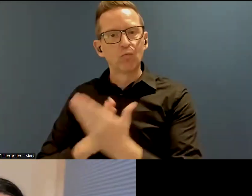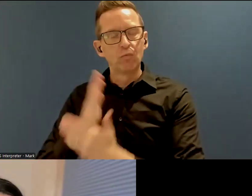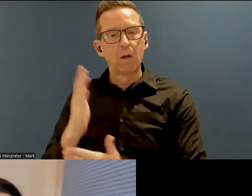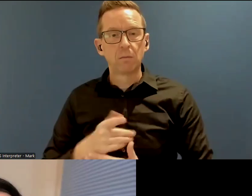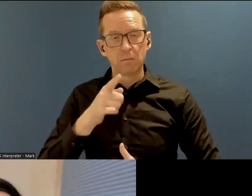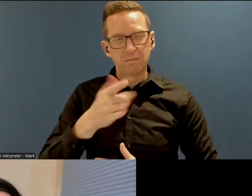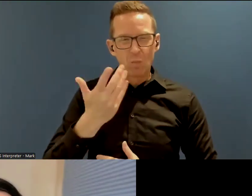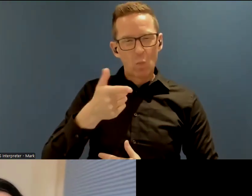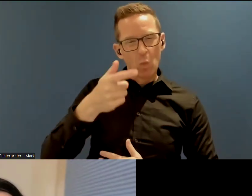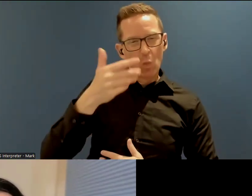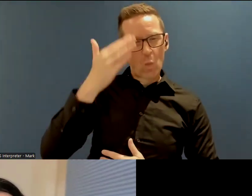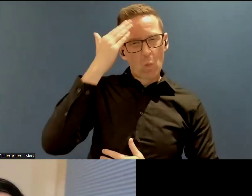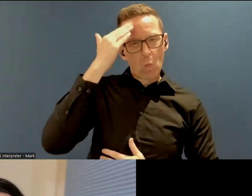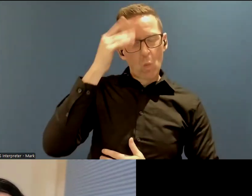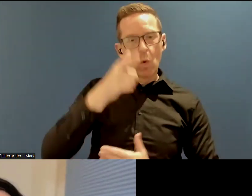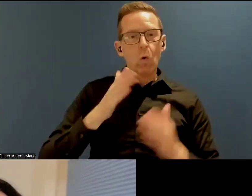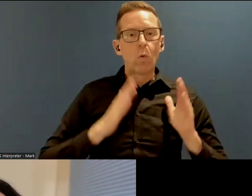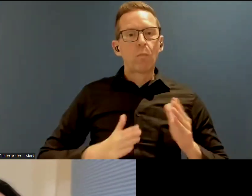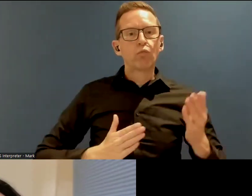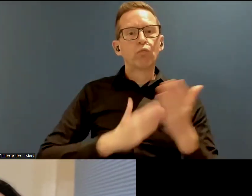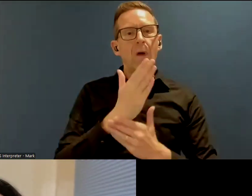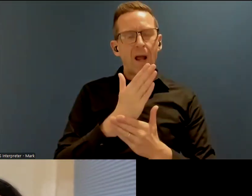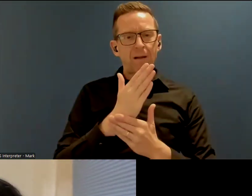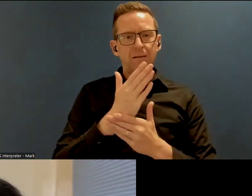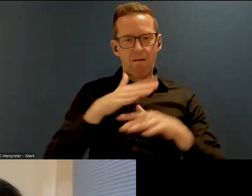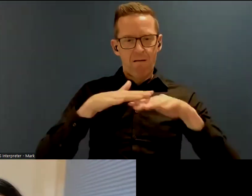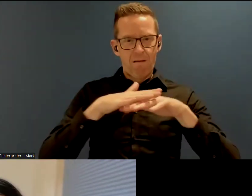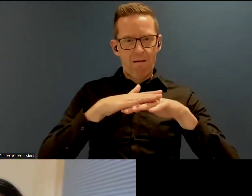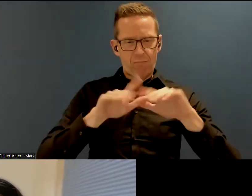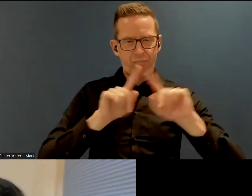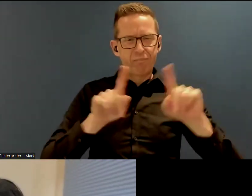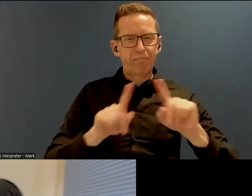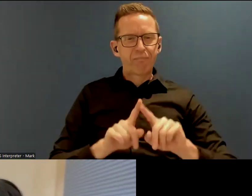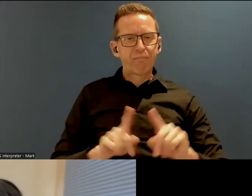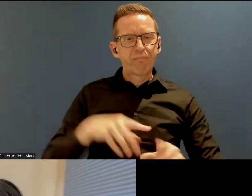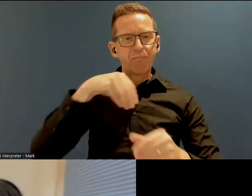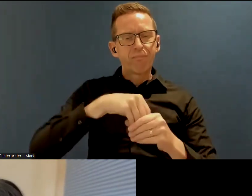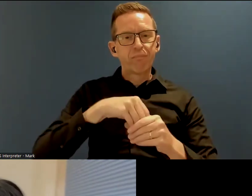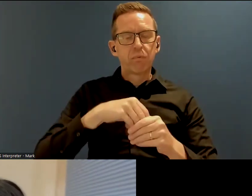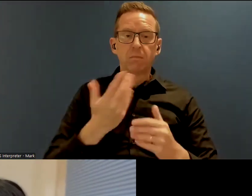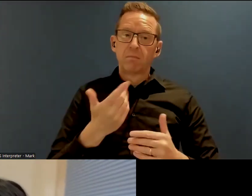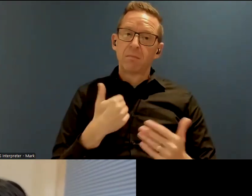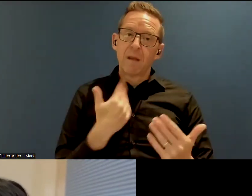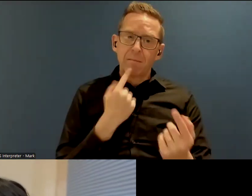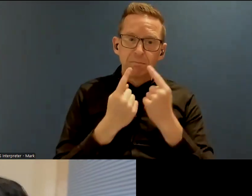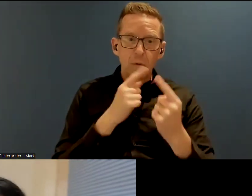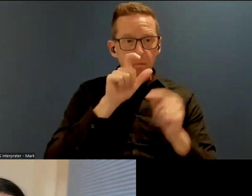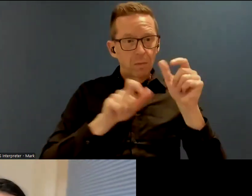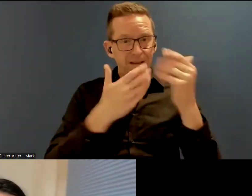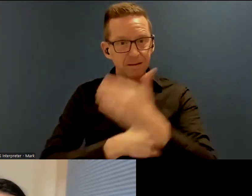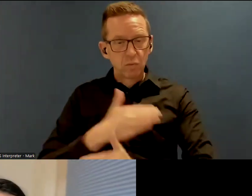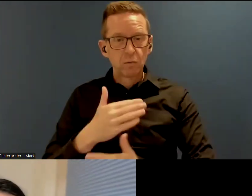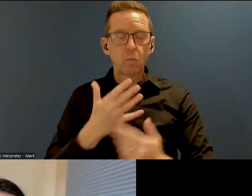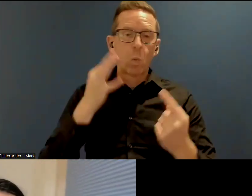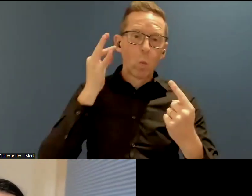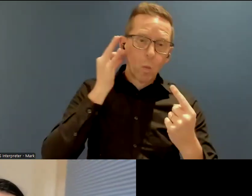intersectional, and that we must not forget that when we talk about persons with disabilities, we're also talking about women and girls